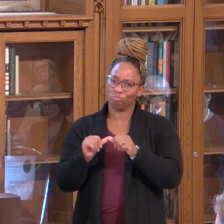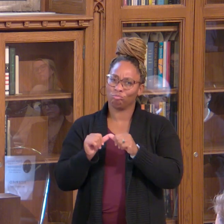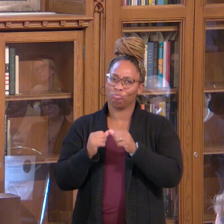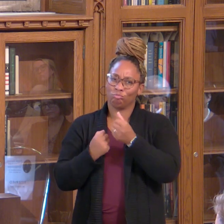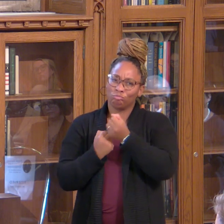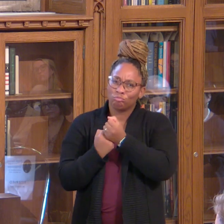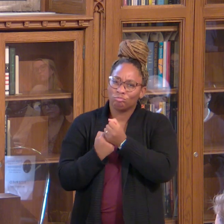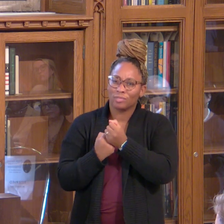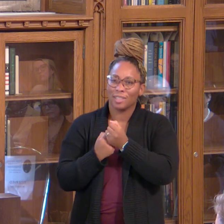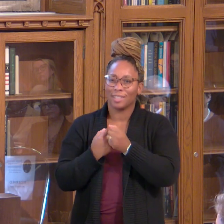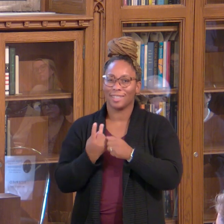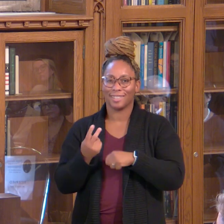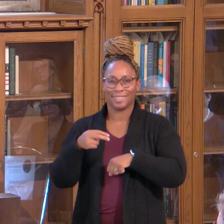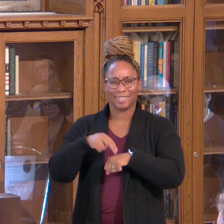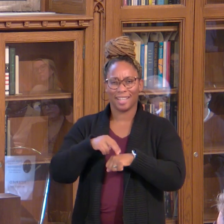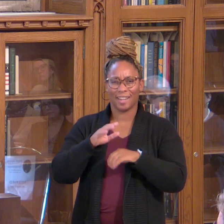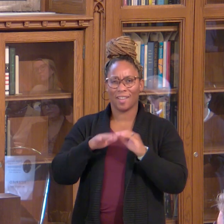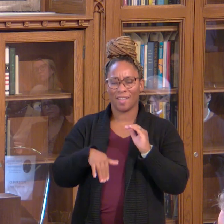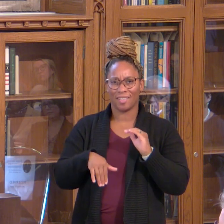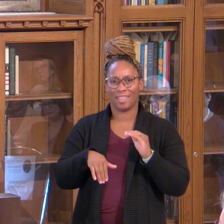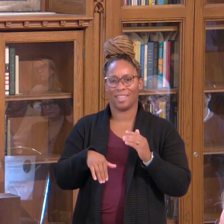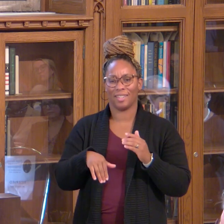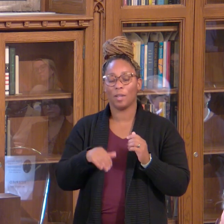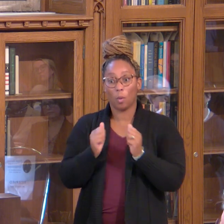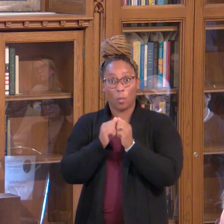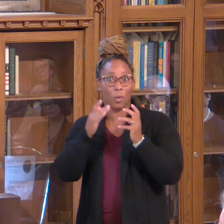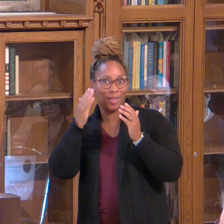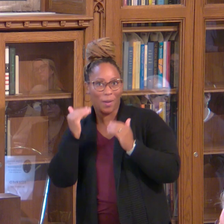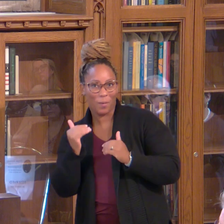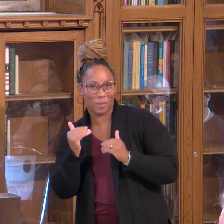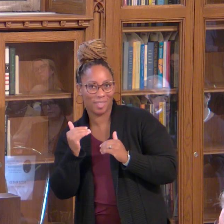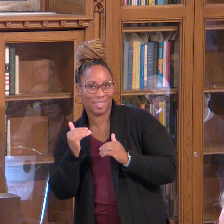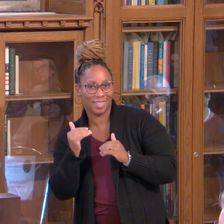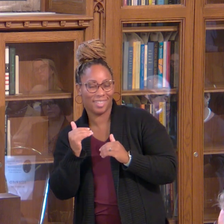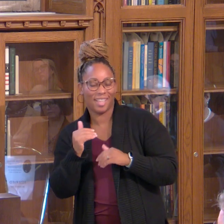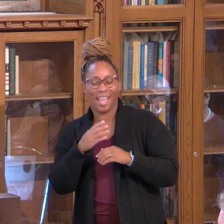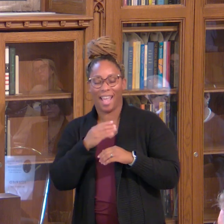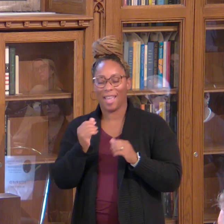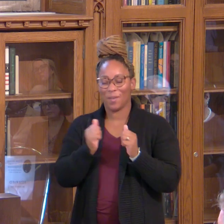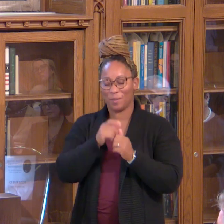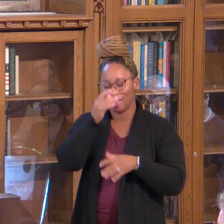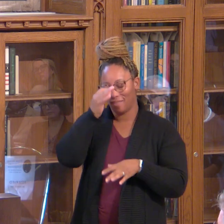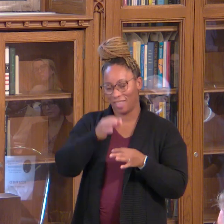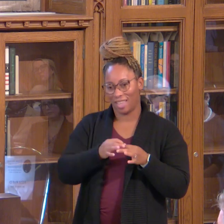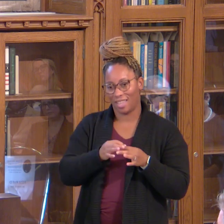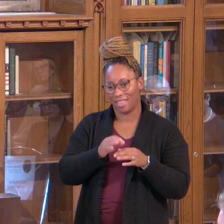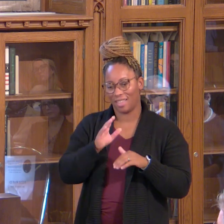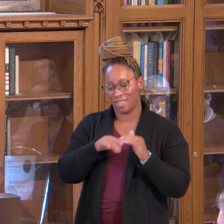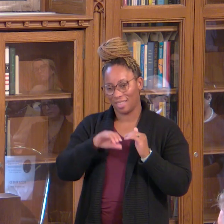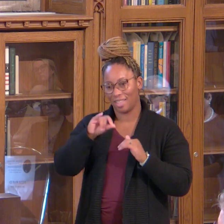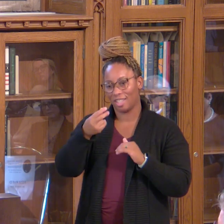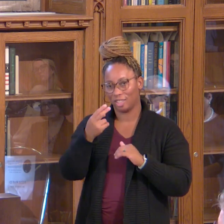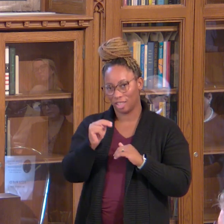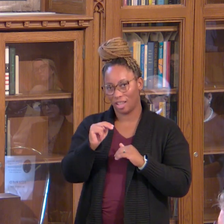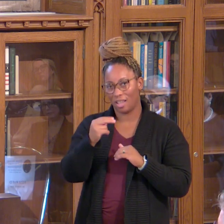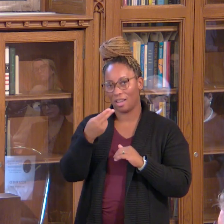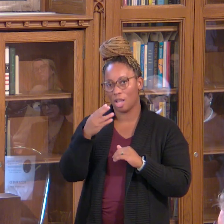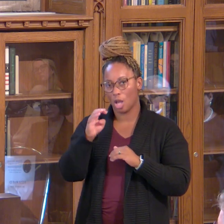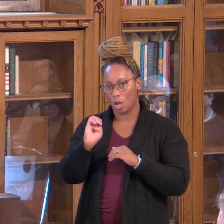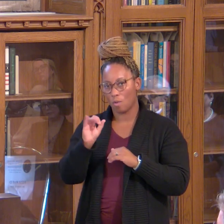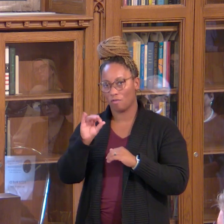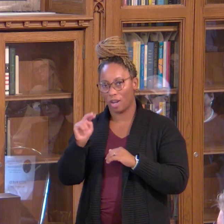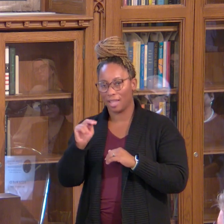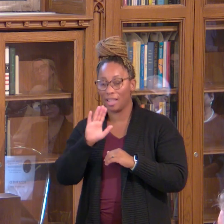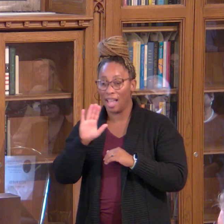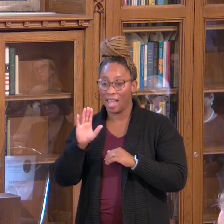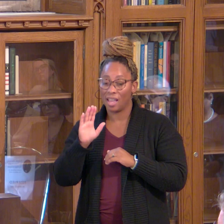steady to stand on with hope and with faith than John hope Franklin and the